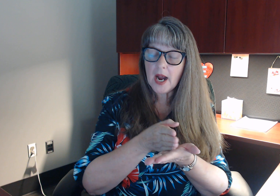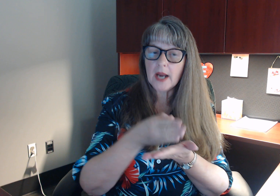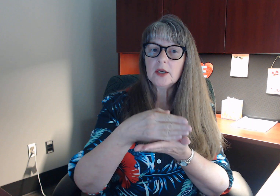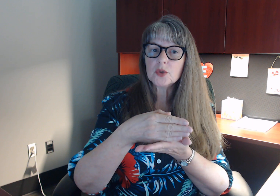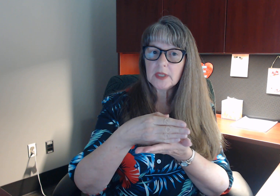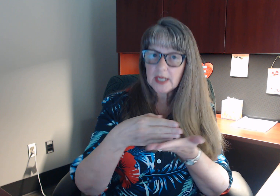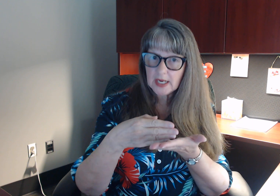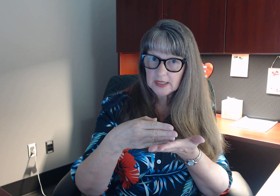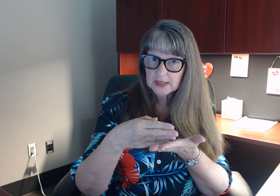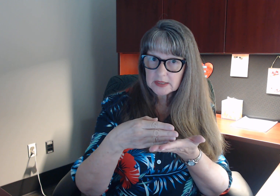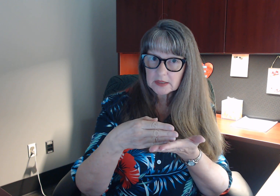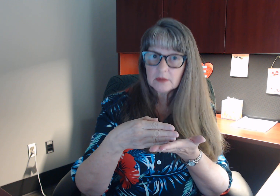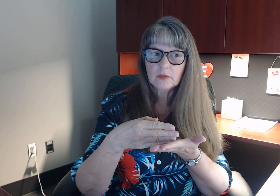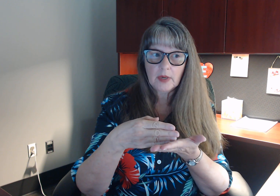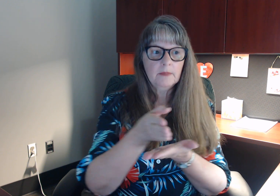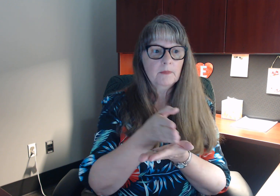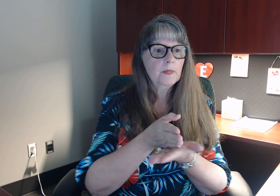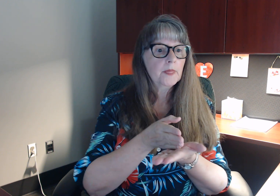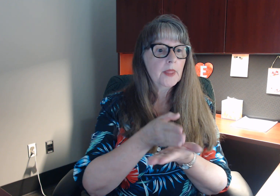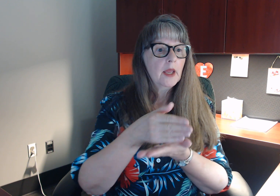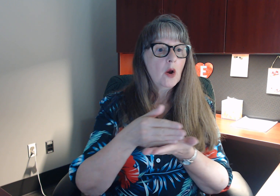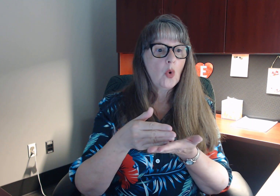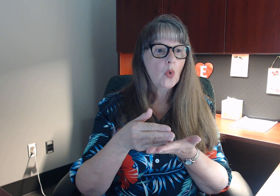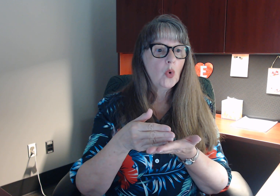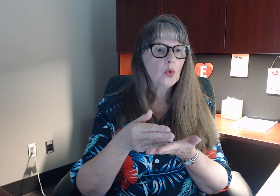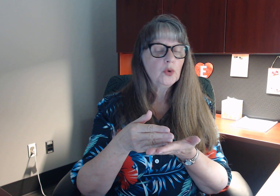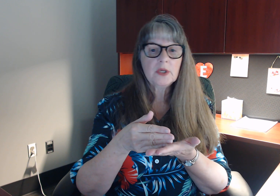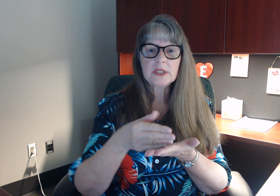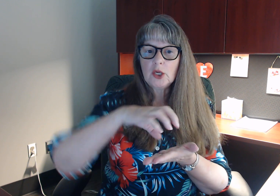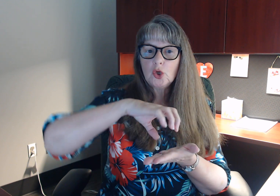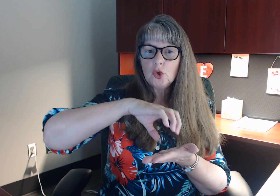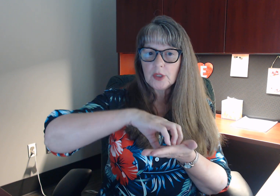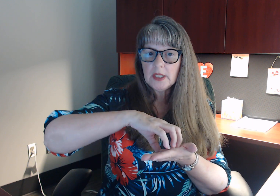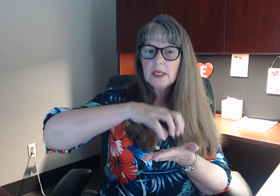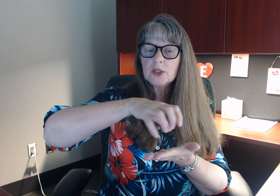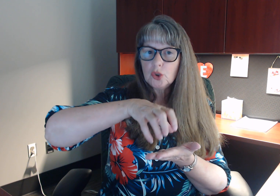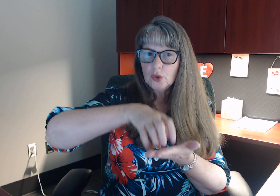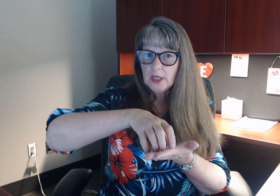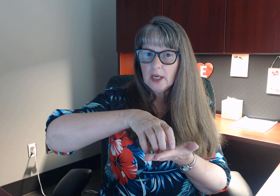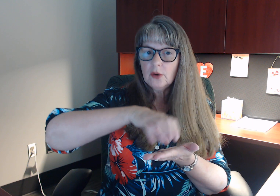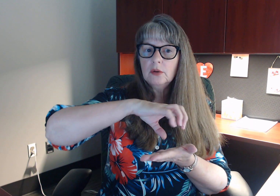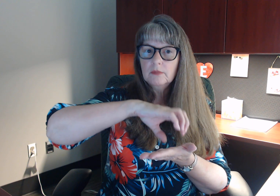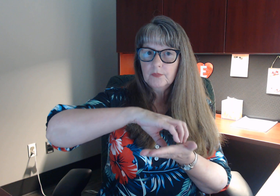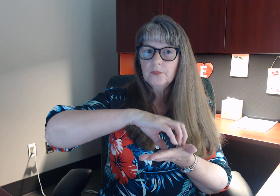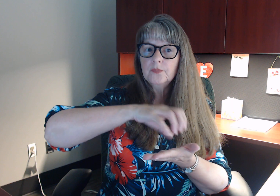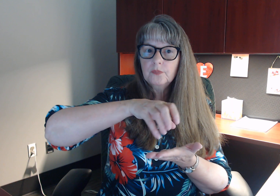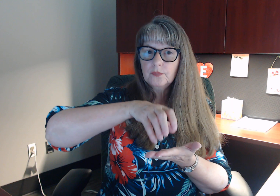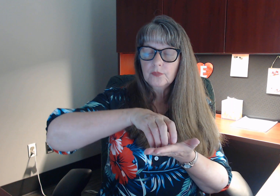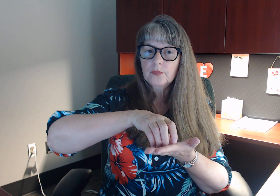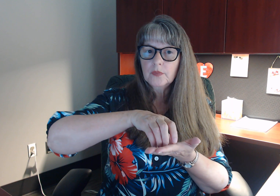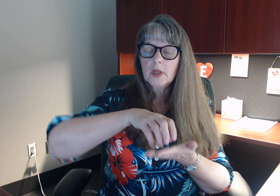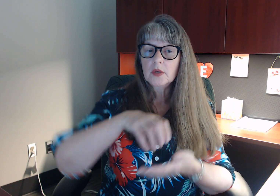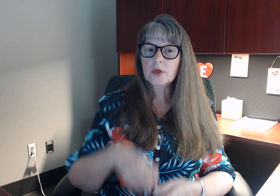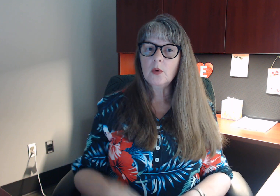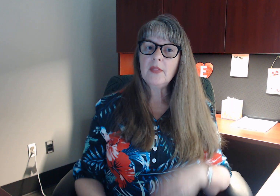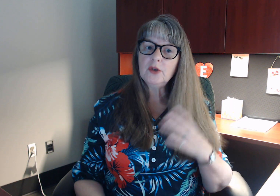because we're cutting it, right? Or you could say cookie, it's a cookie cutter. So, and then you can